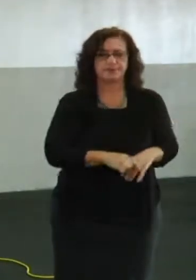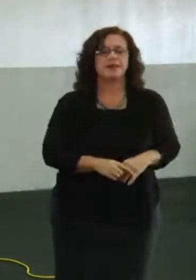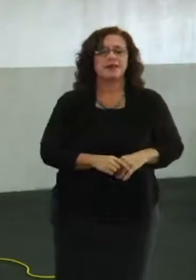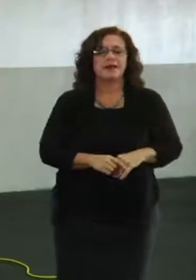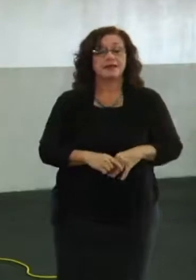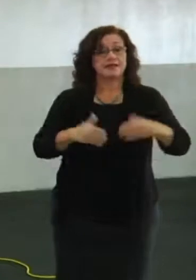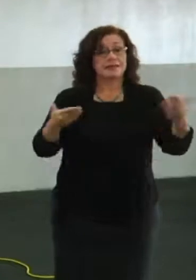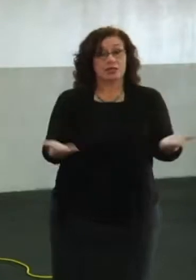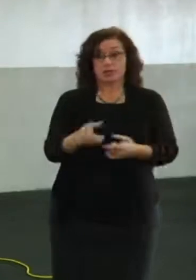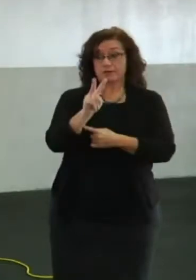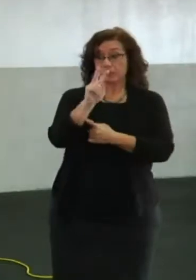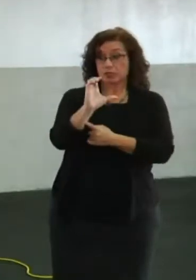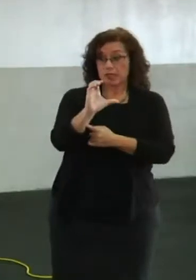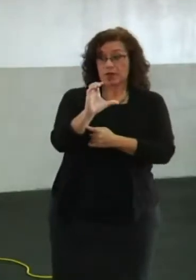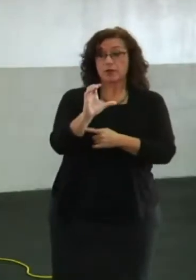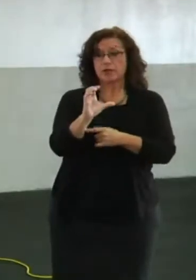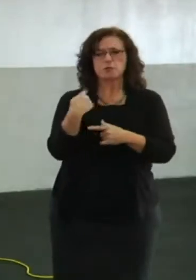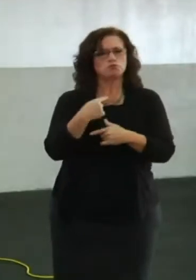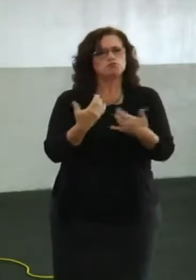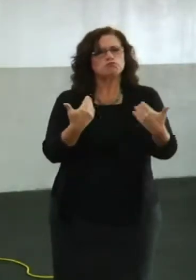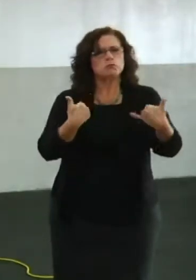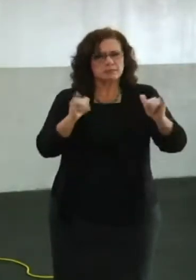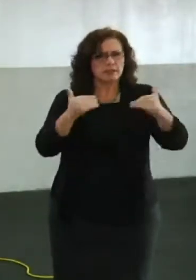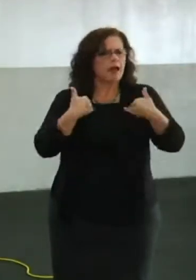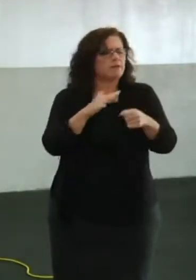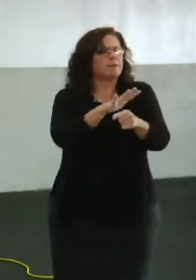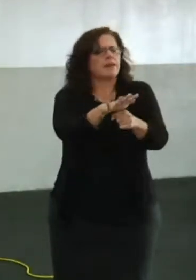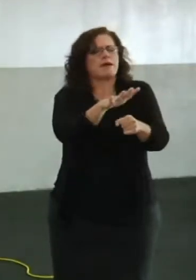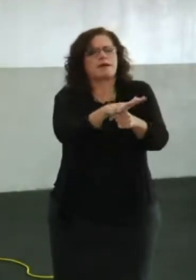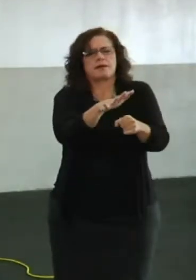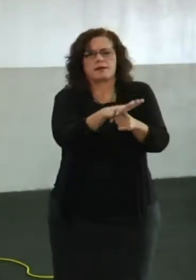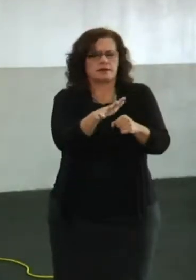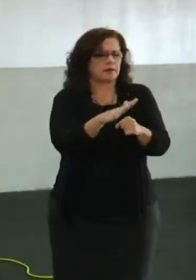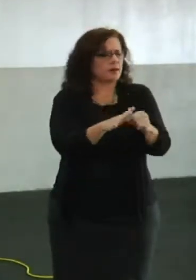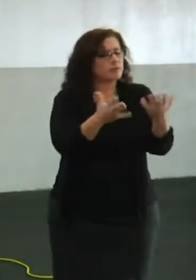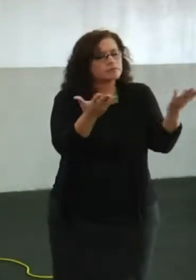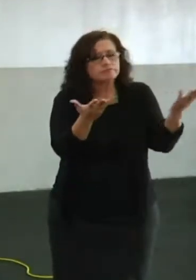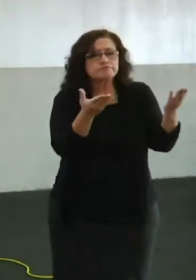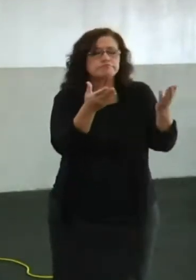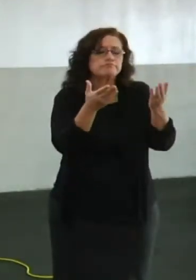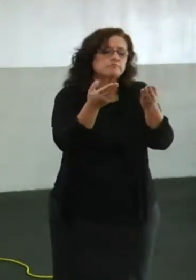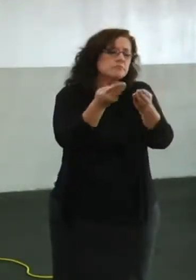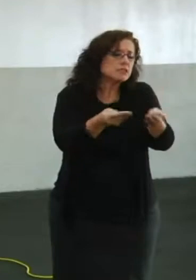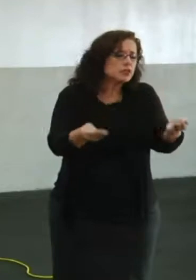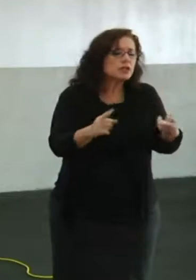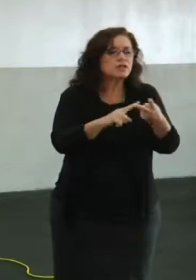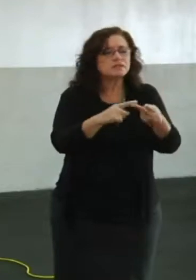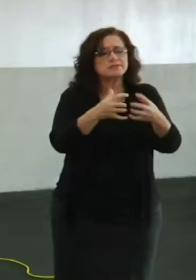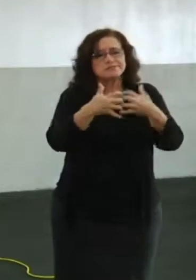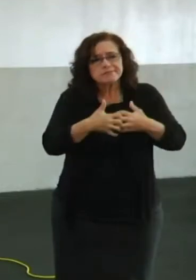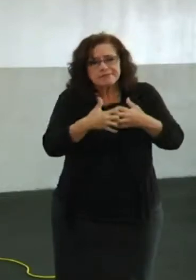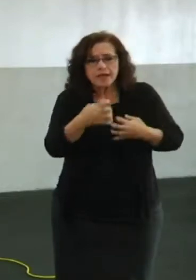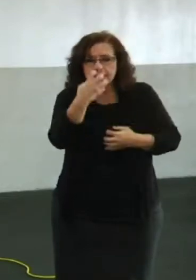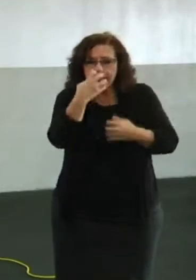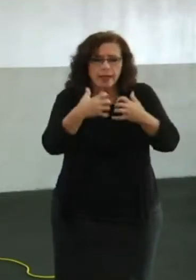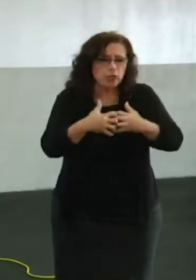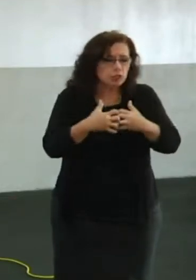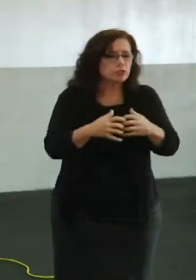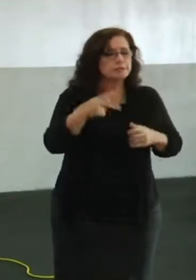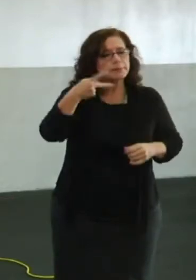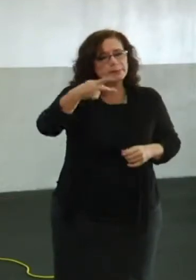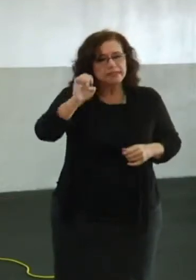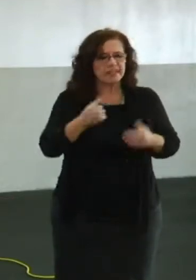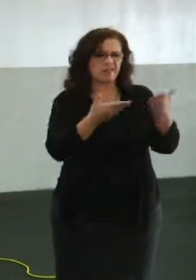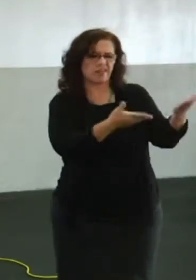excellent capacity to treat and deal with hospitalized COVID patients. Our ICU, our bed capacity